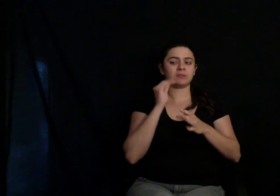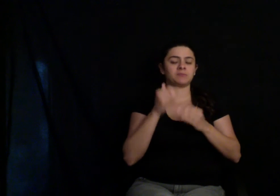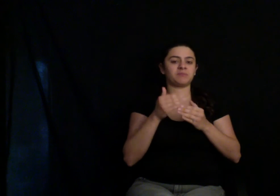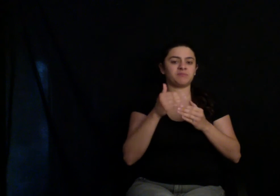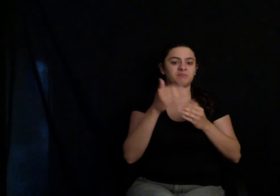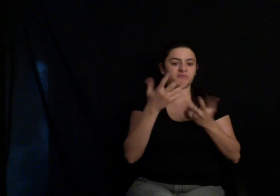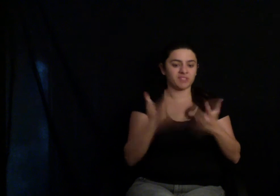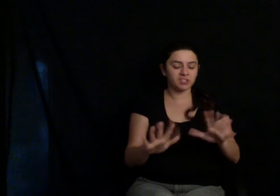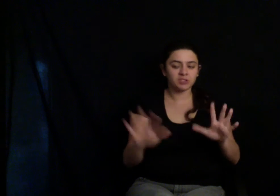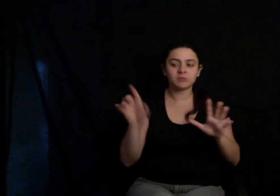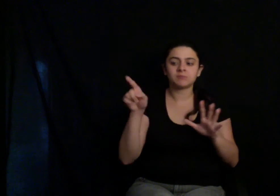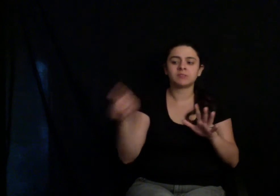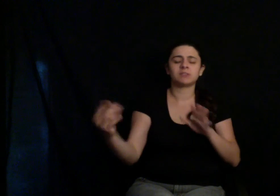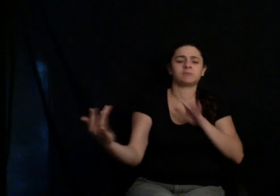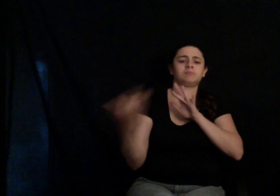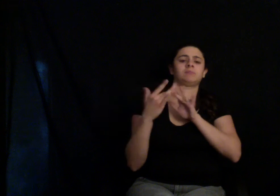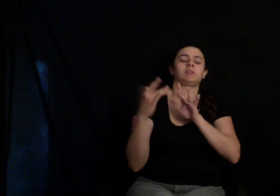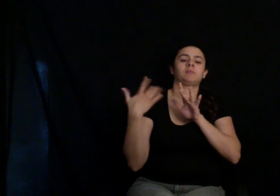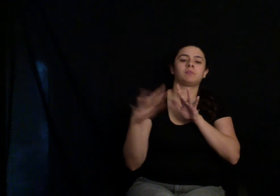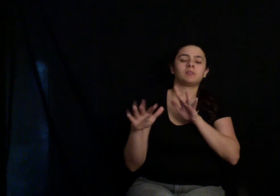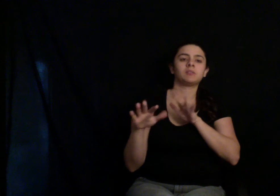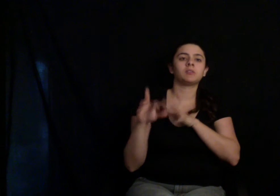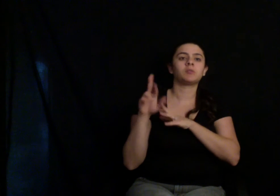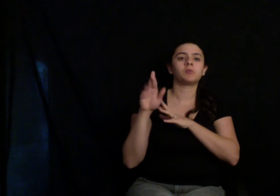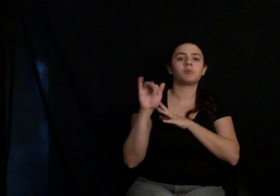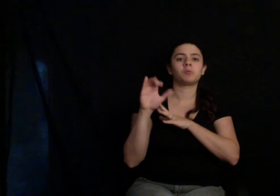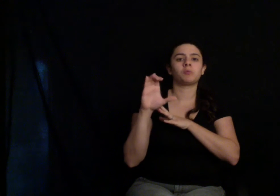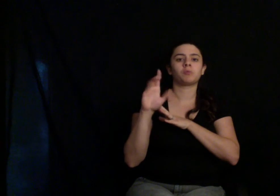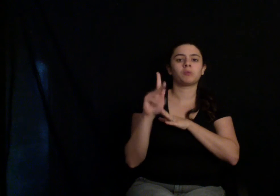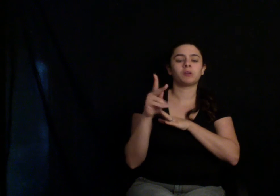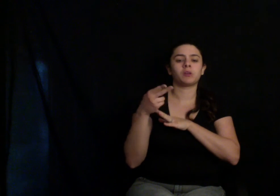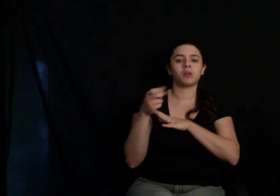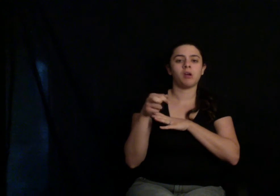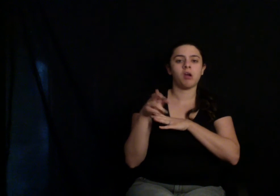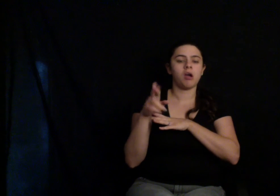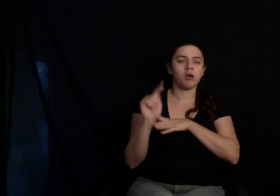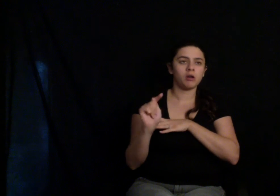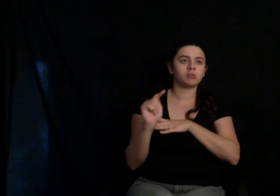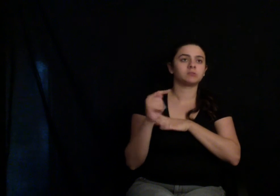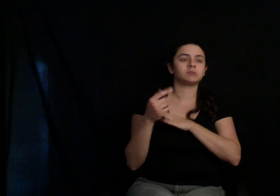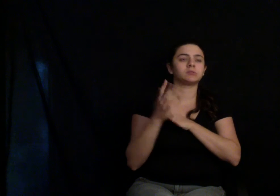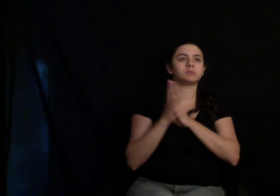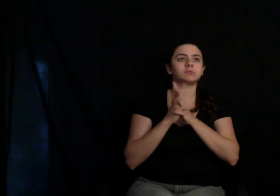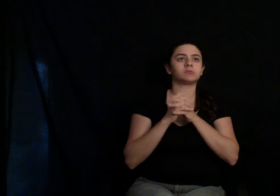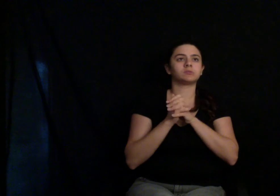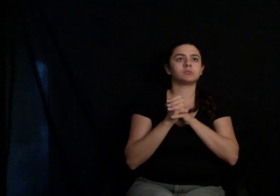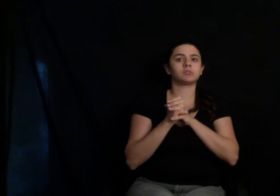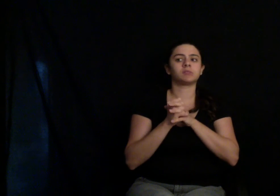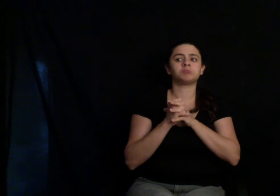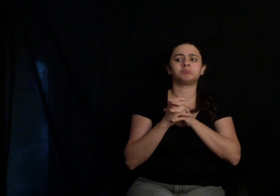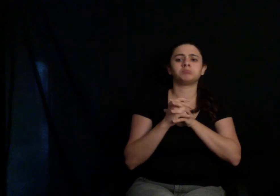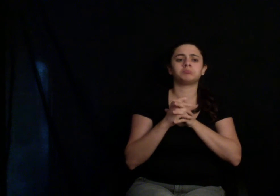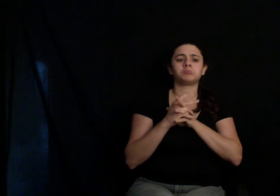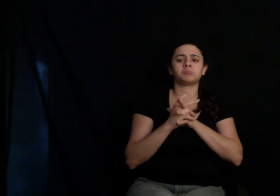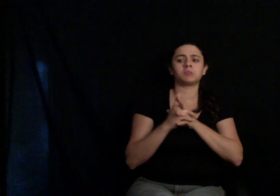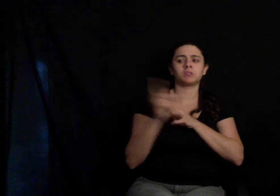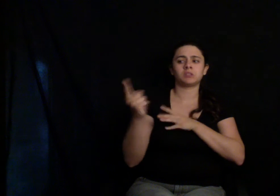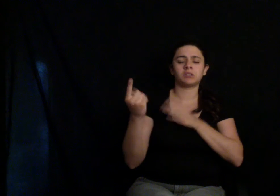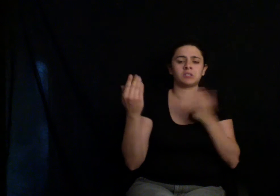friend of his, Rick Carr, who runs a podcast, and he was like, "Hey, I think you guys would be really cool to meet each other."